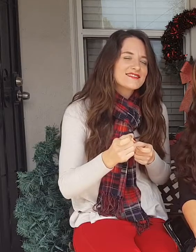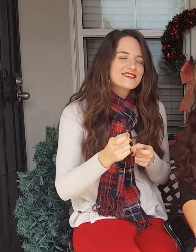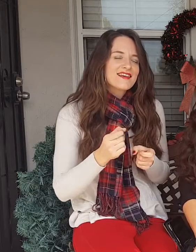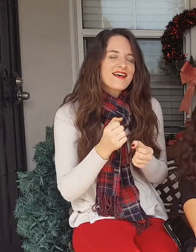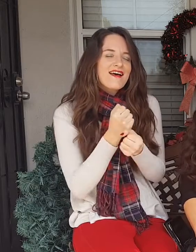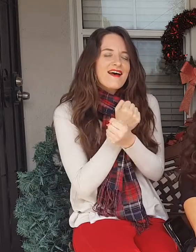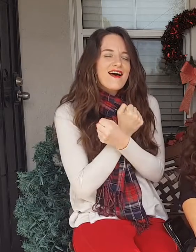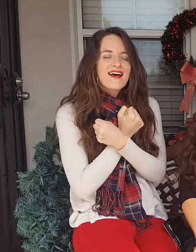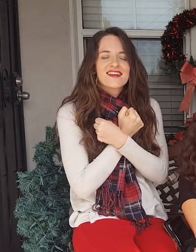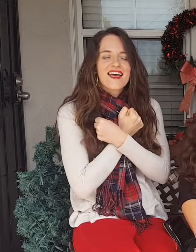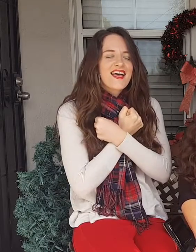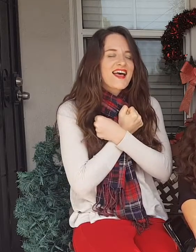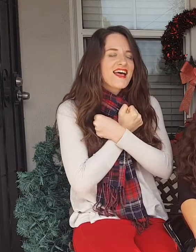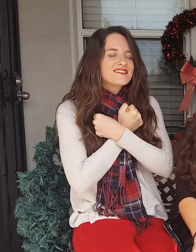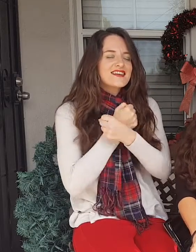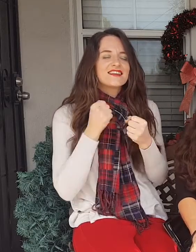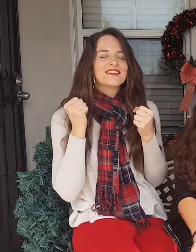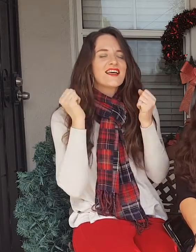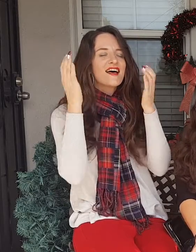rains, unending